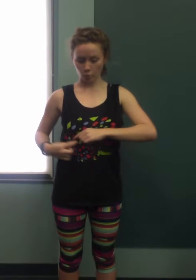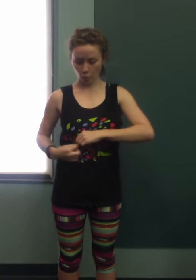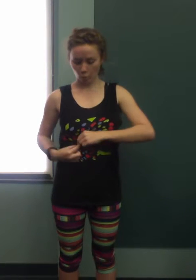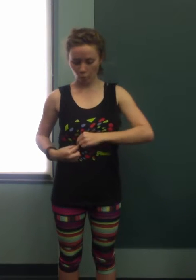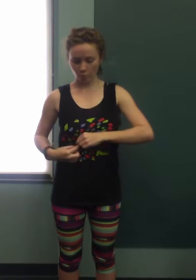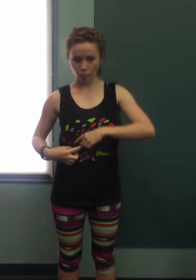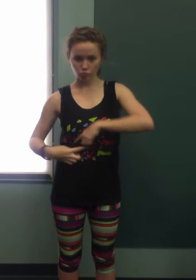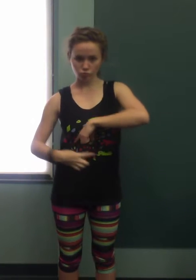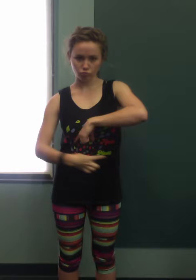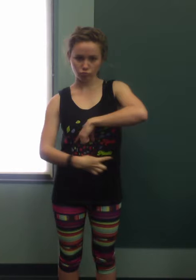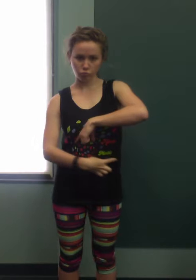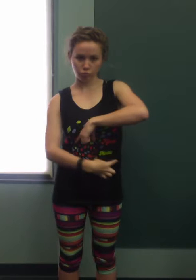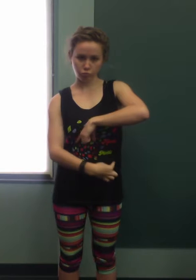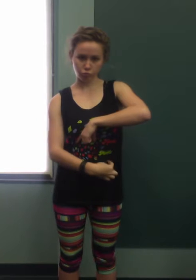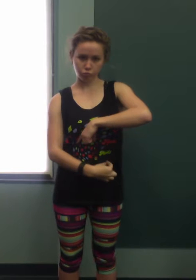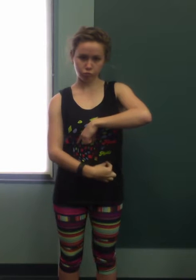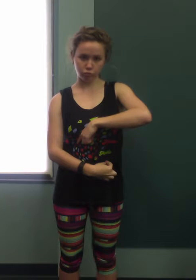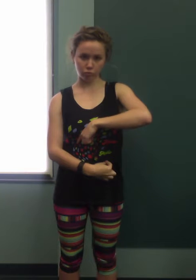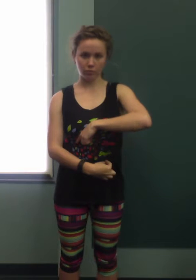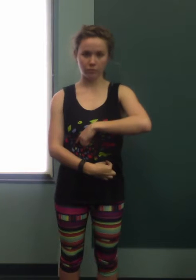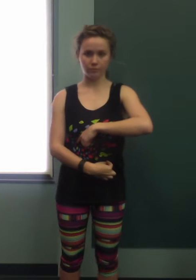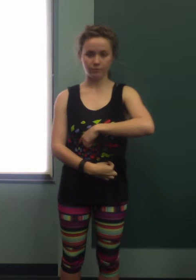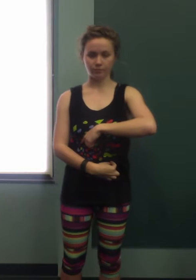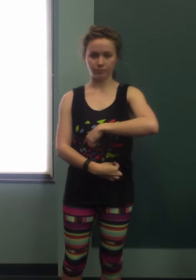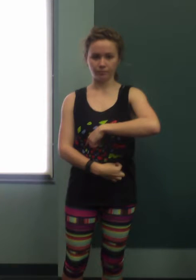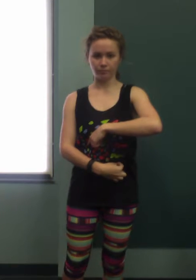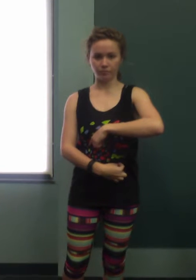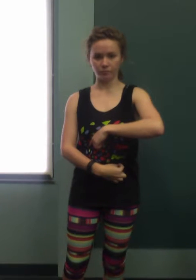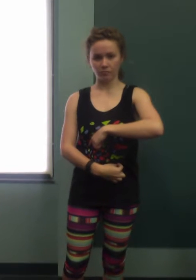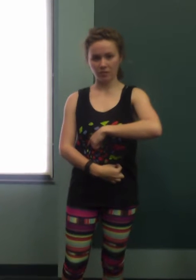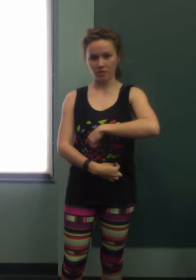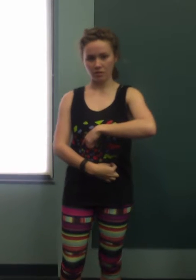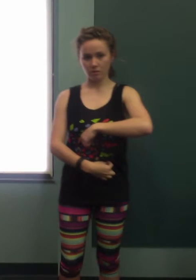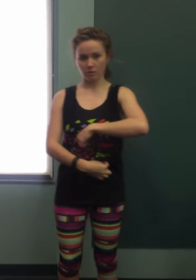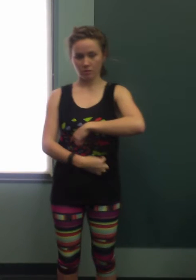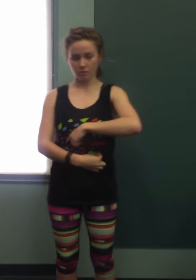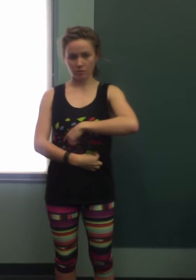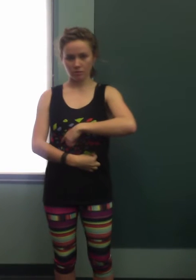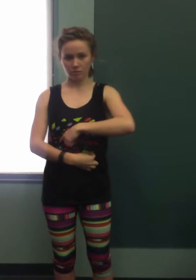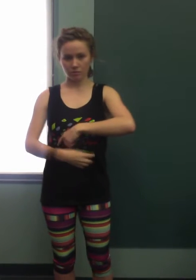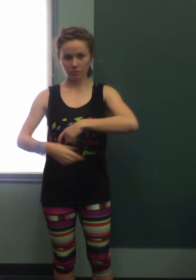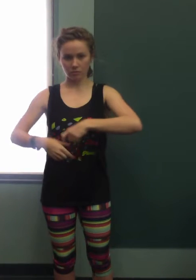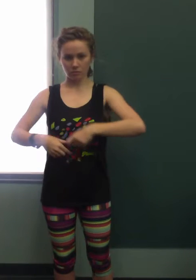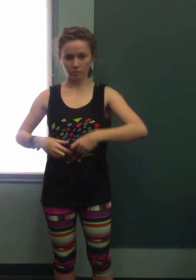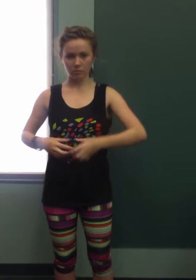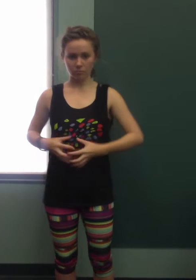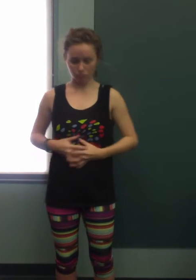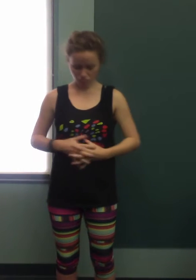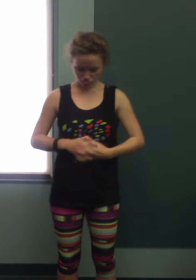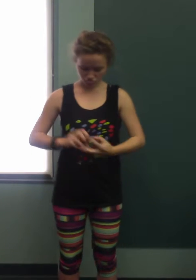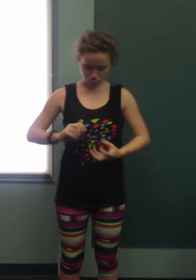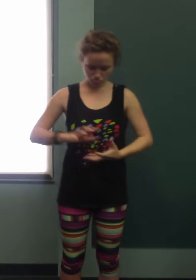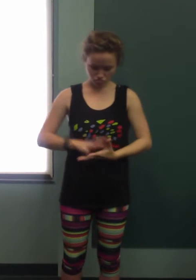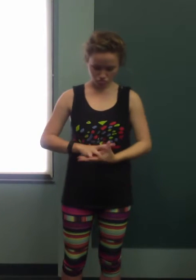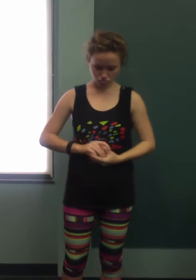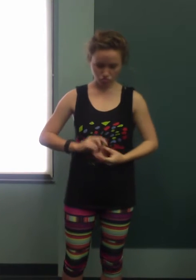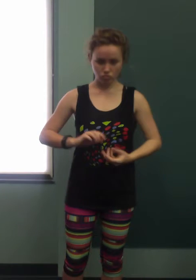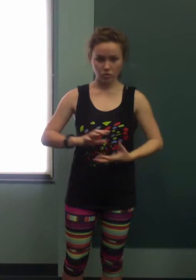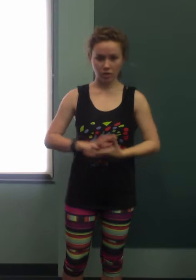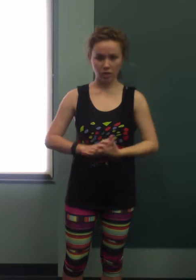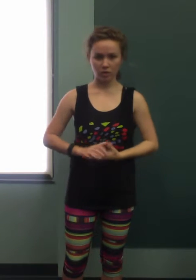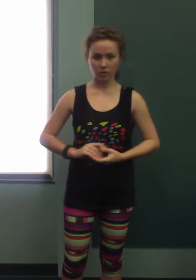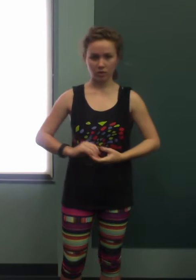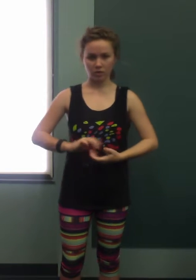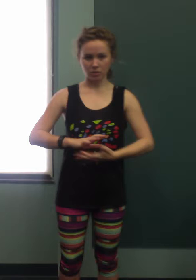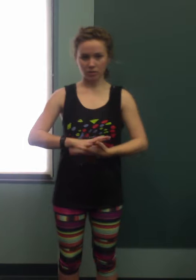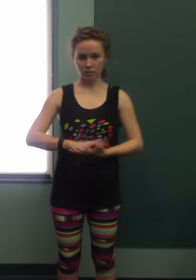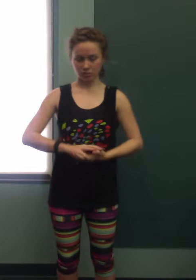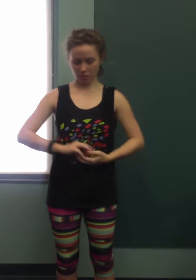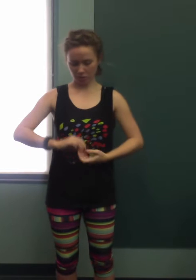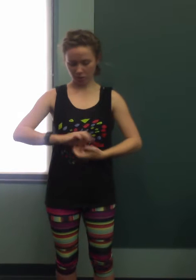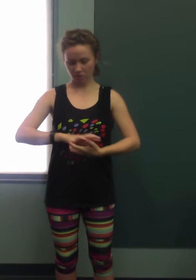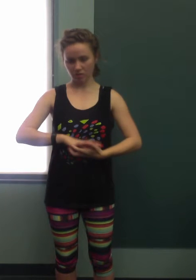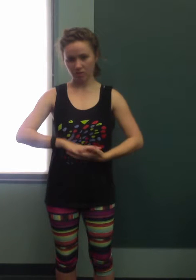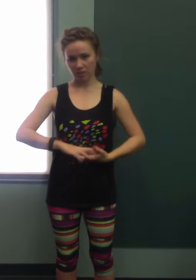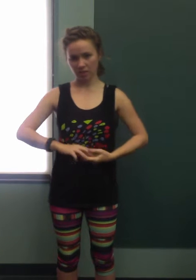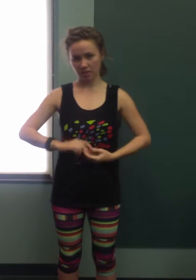right here, and so the food will sit inside our stomach. We're going to break it down chemically and mechanically. There are a series of muscles that go